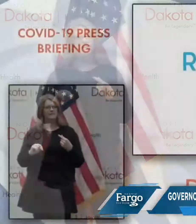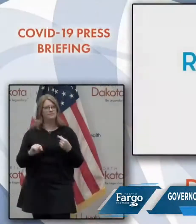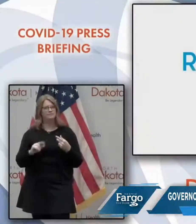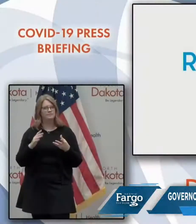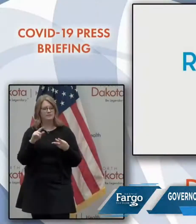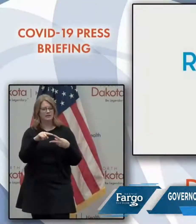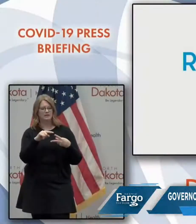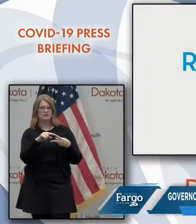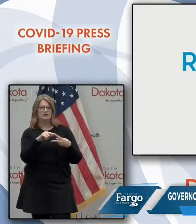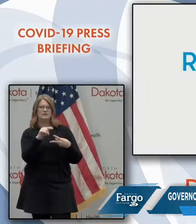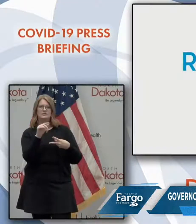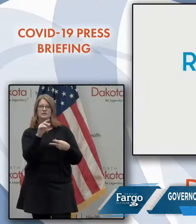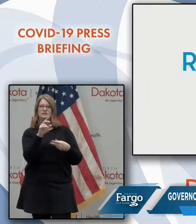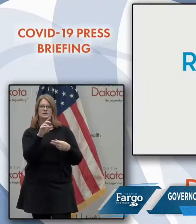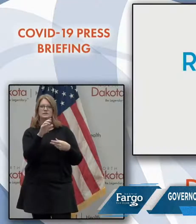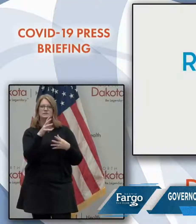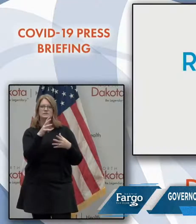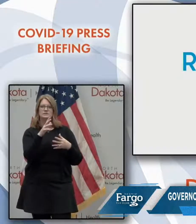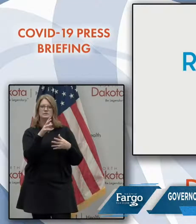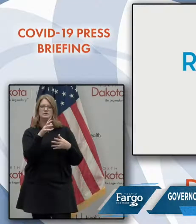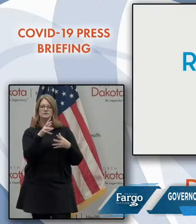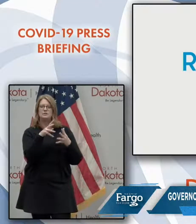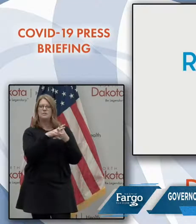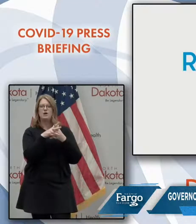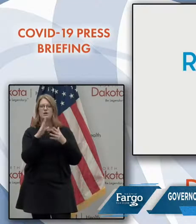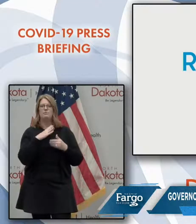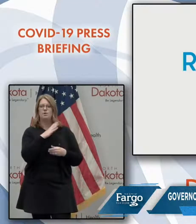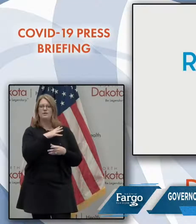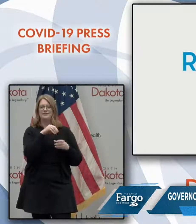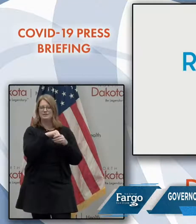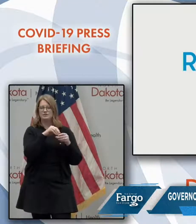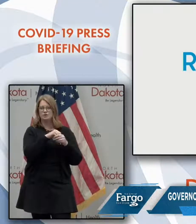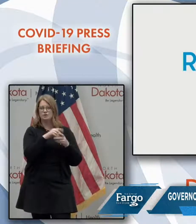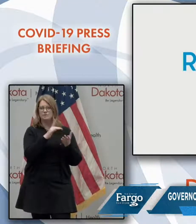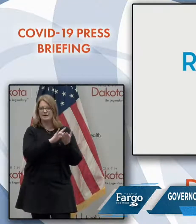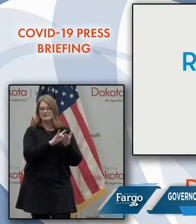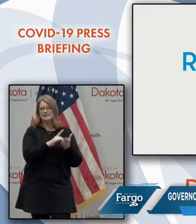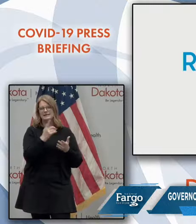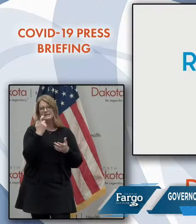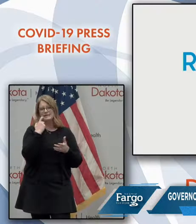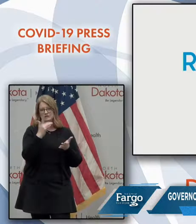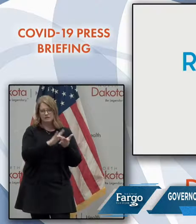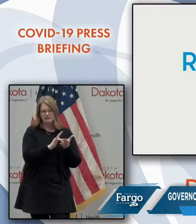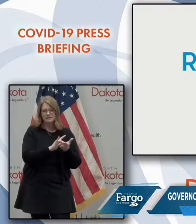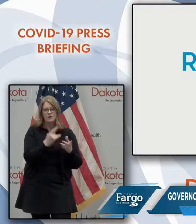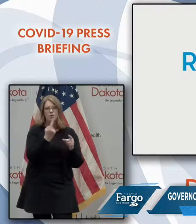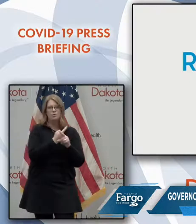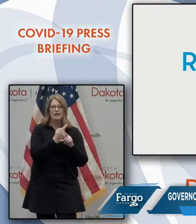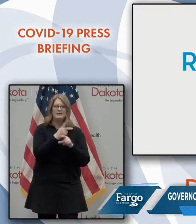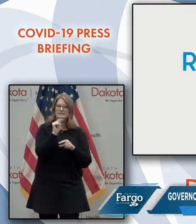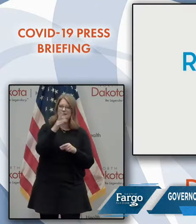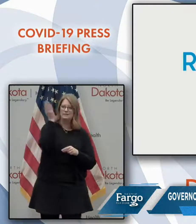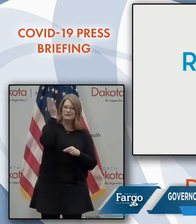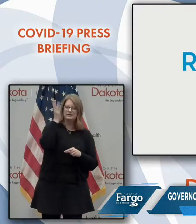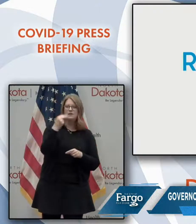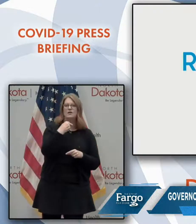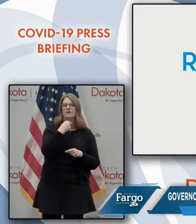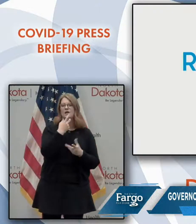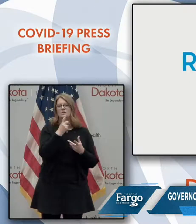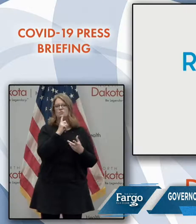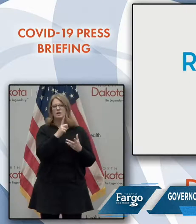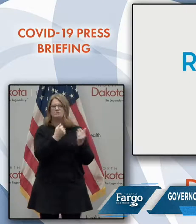Dr. Drew is a diplomat of the American Board of Internal Medicine, the American Board of Addiction Medicine, regular television speaker and voice on